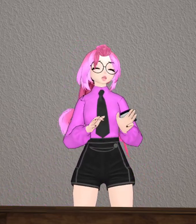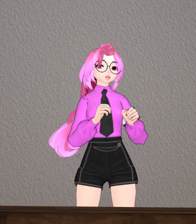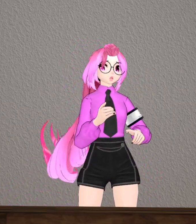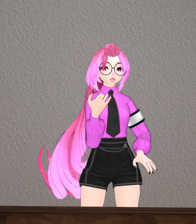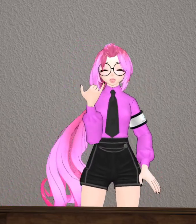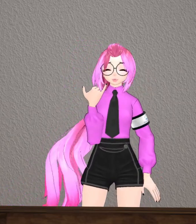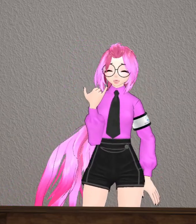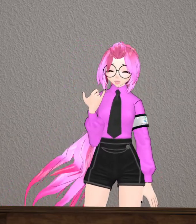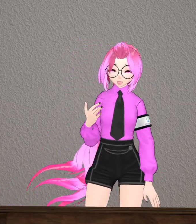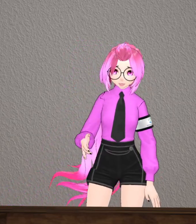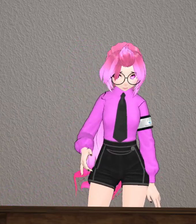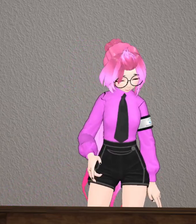I lost my phone.